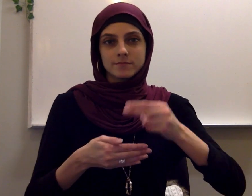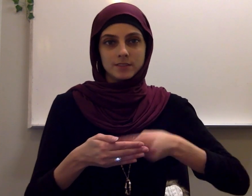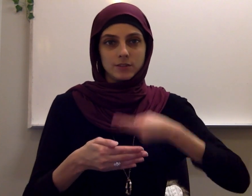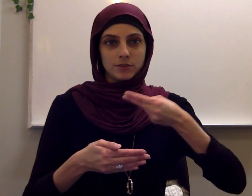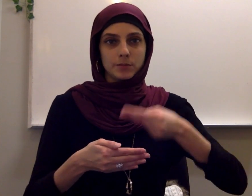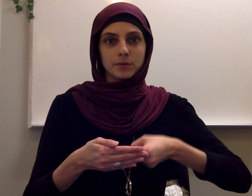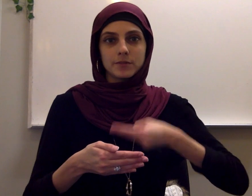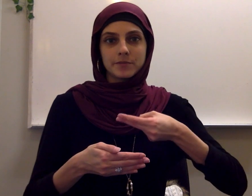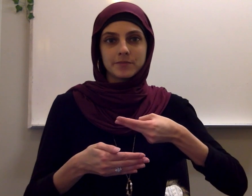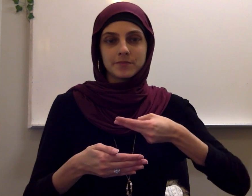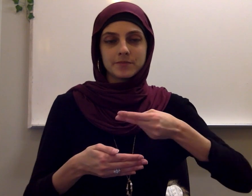Spoon.